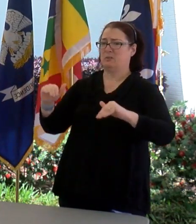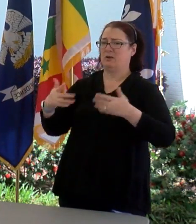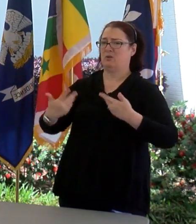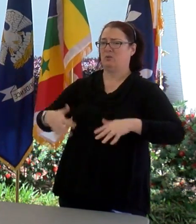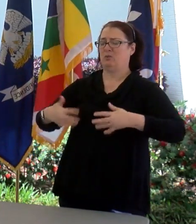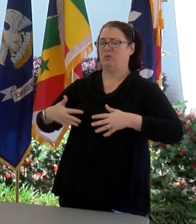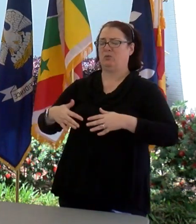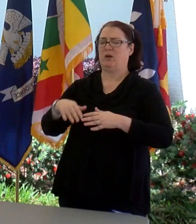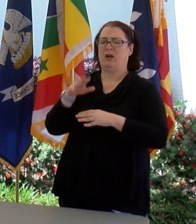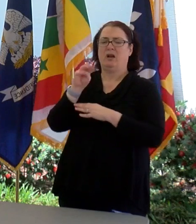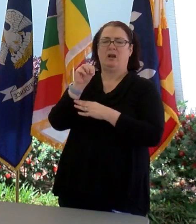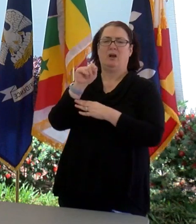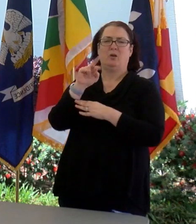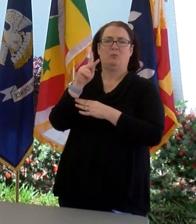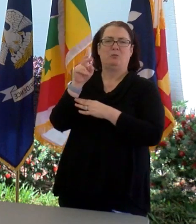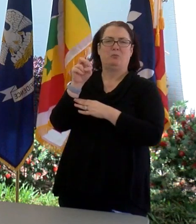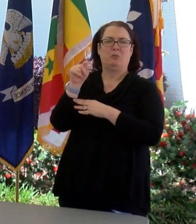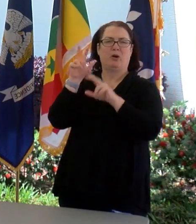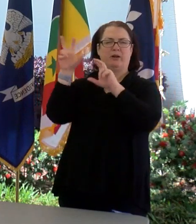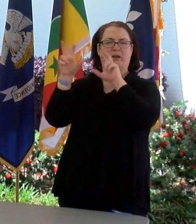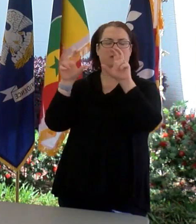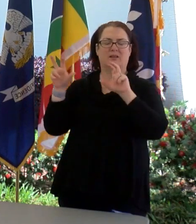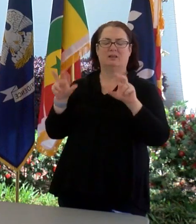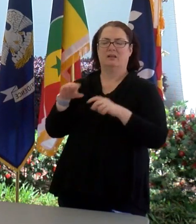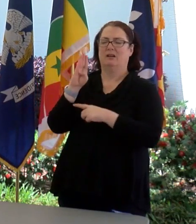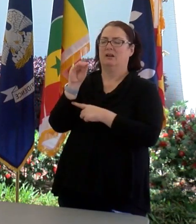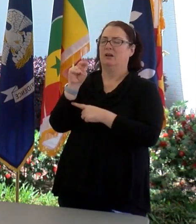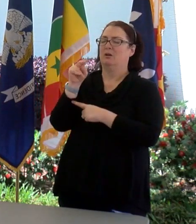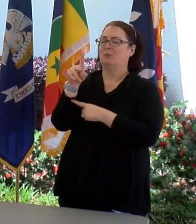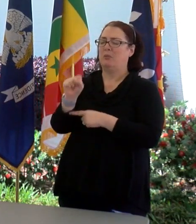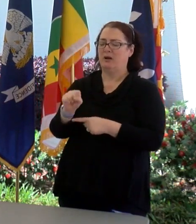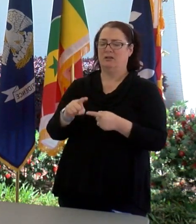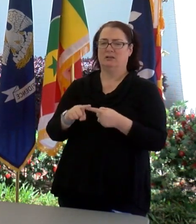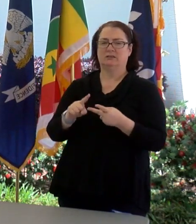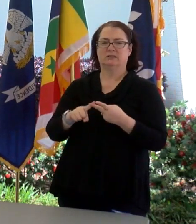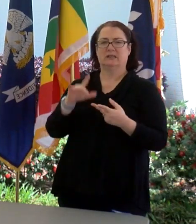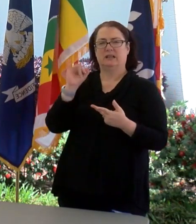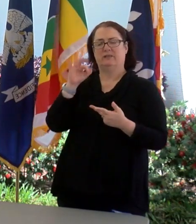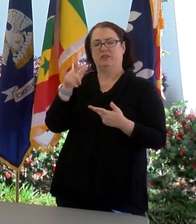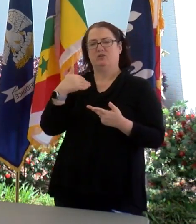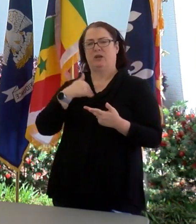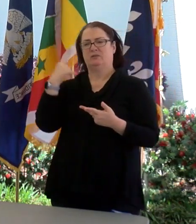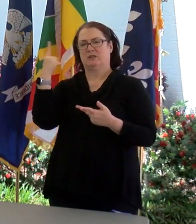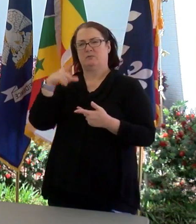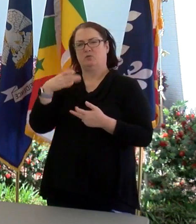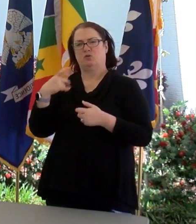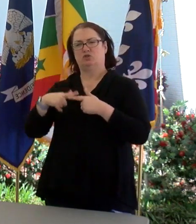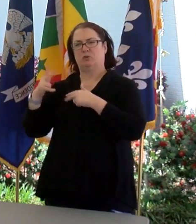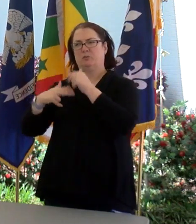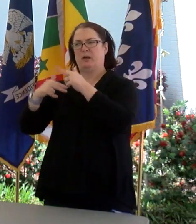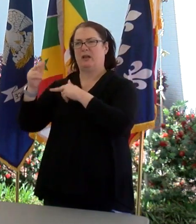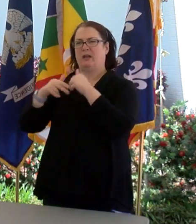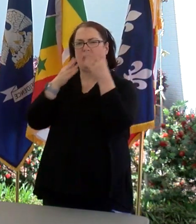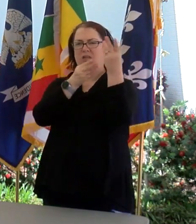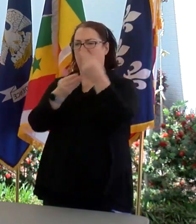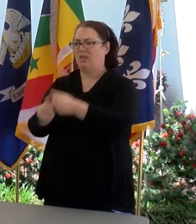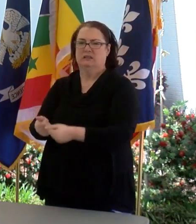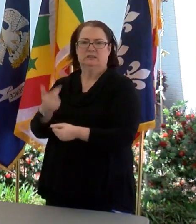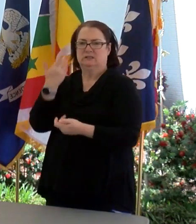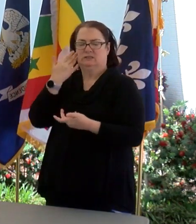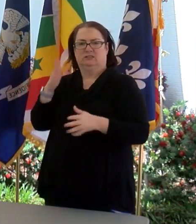bond ratings, and even the ability to get projects financed at all. At present, leading financial